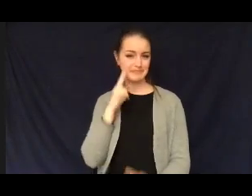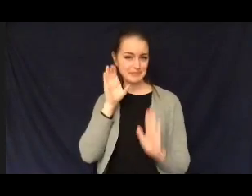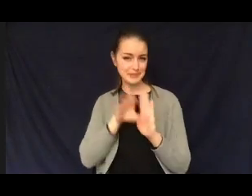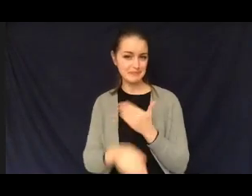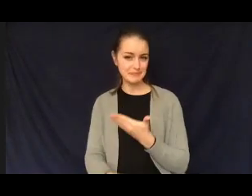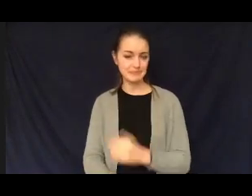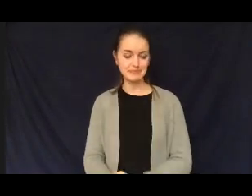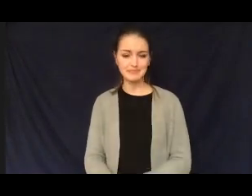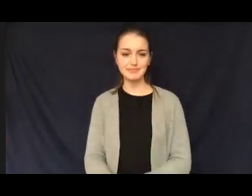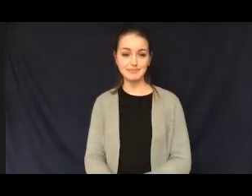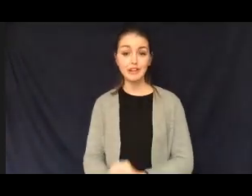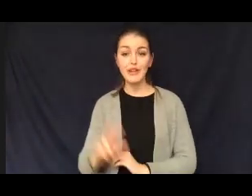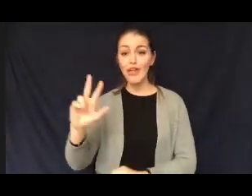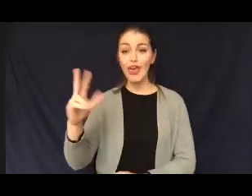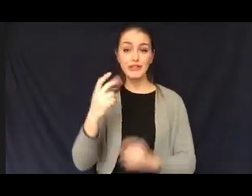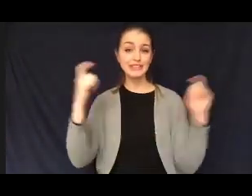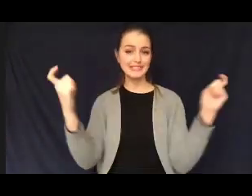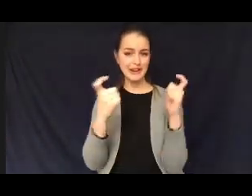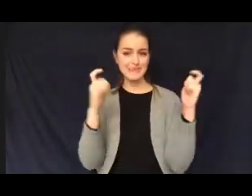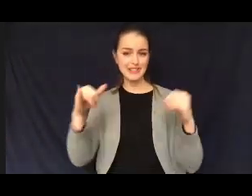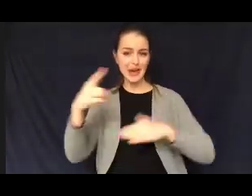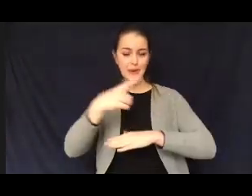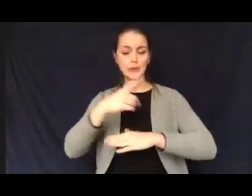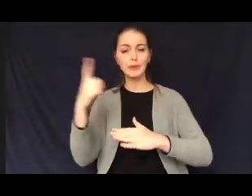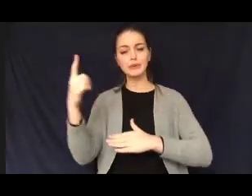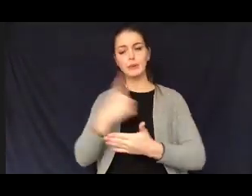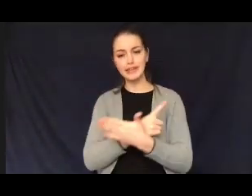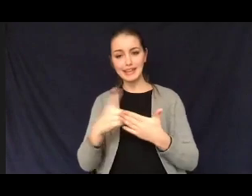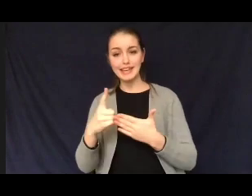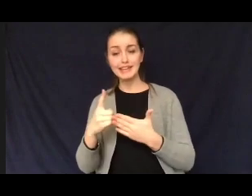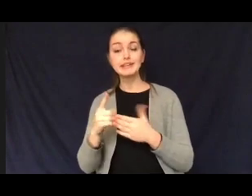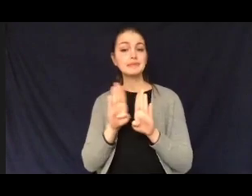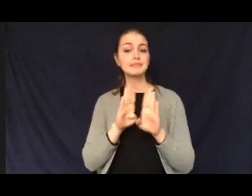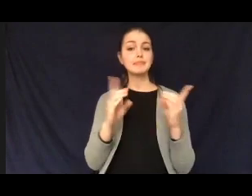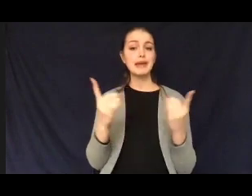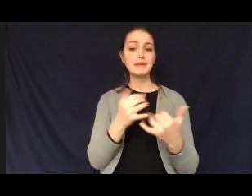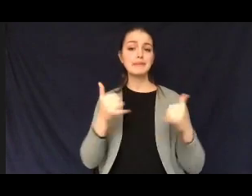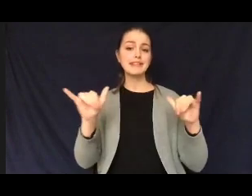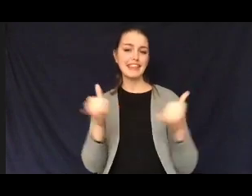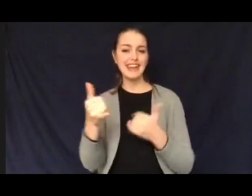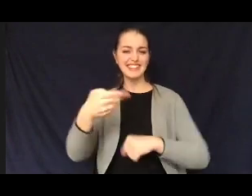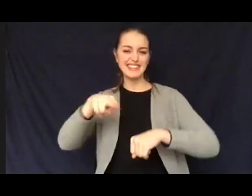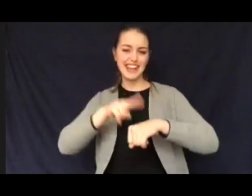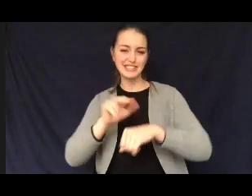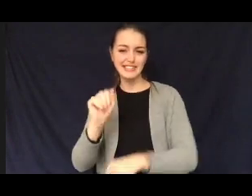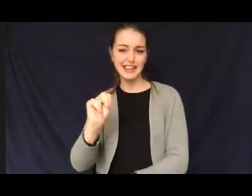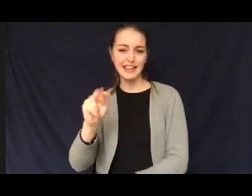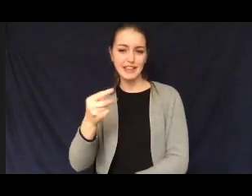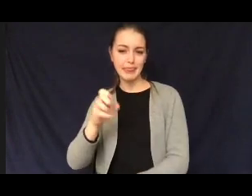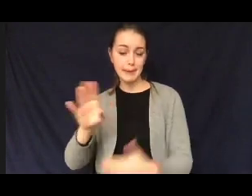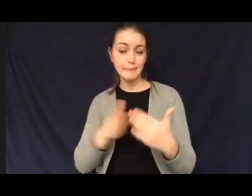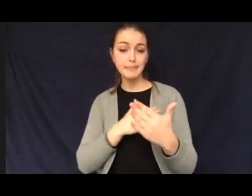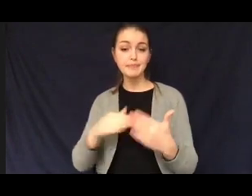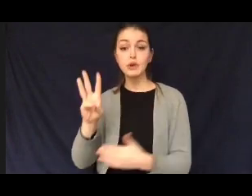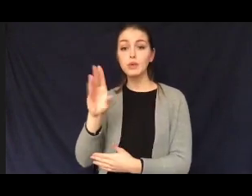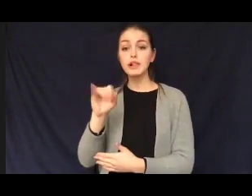At the third ceremony that week, as the band played the Star-Spangled Banner, Wilma stood and still,